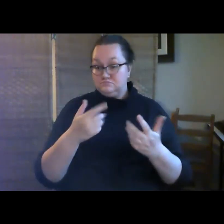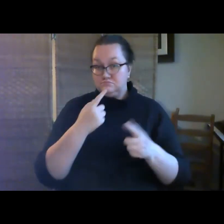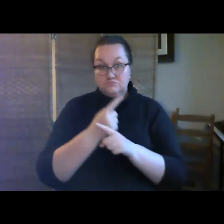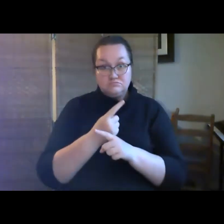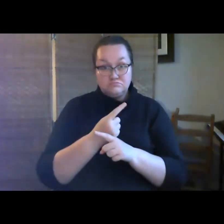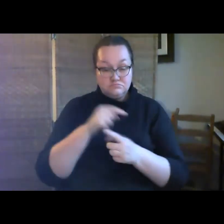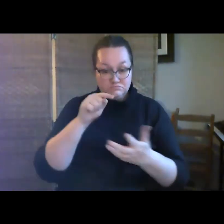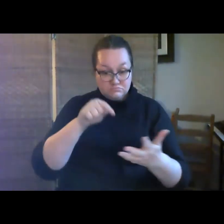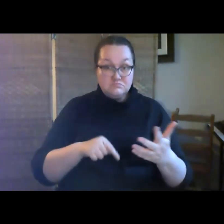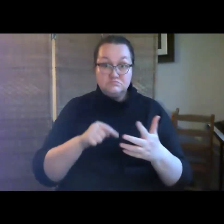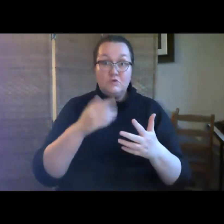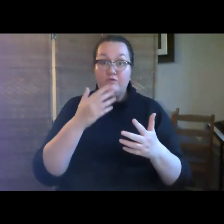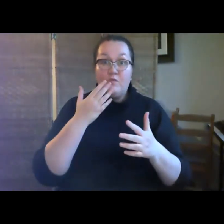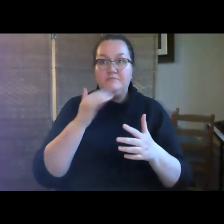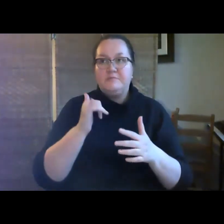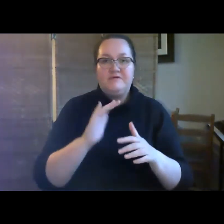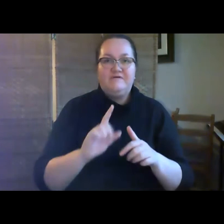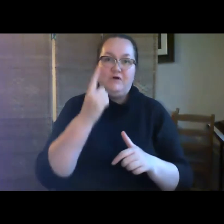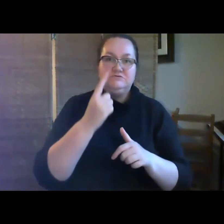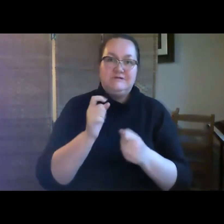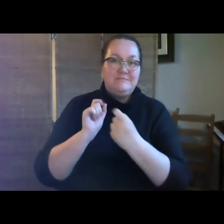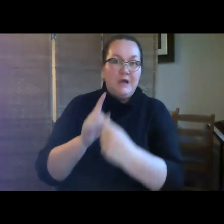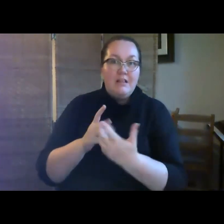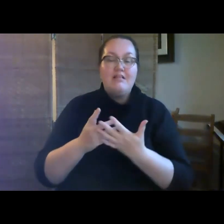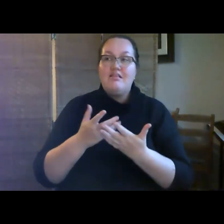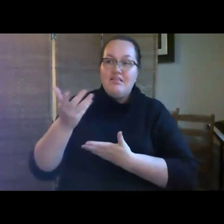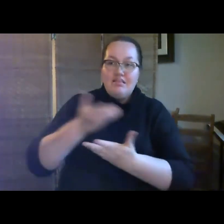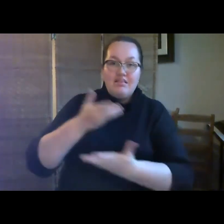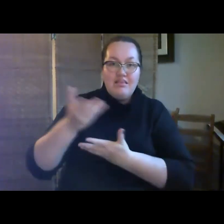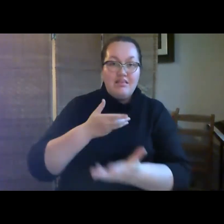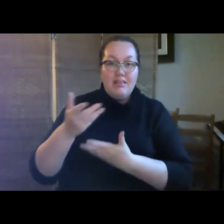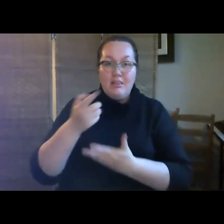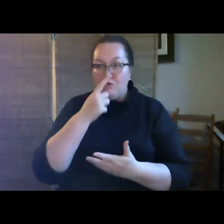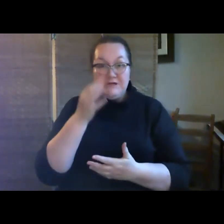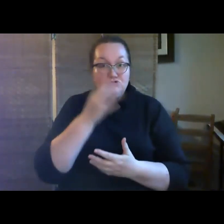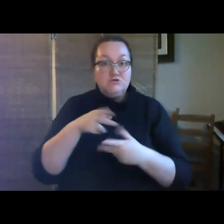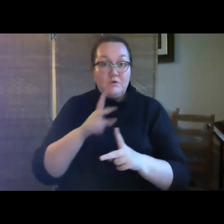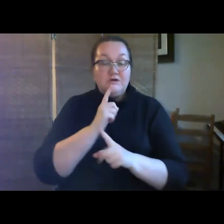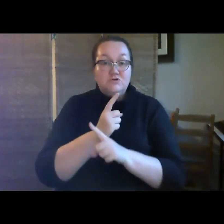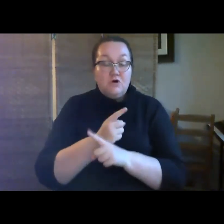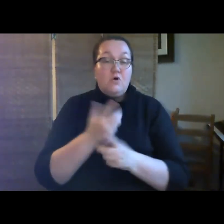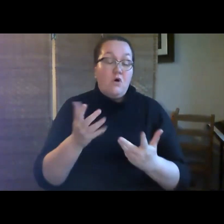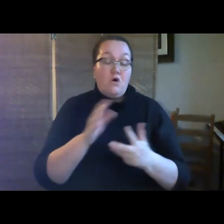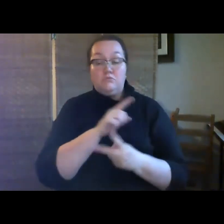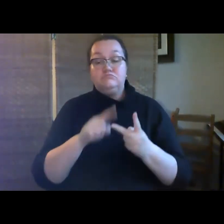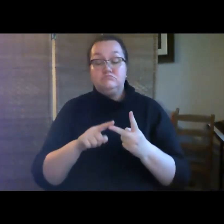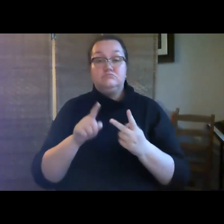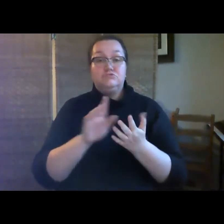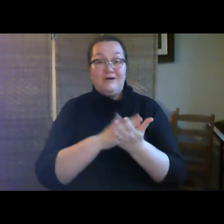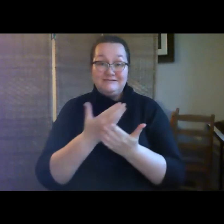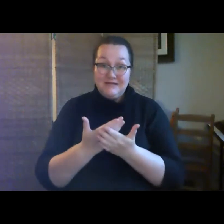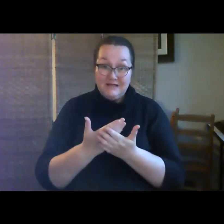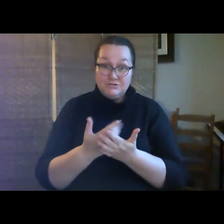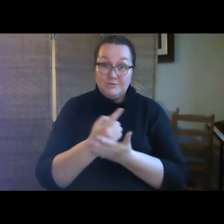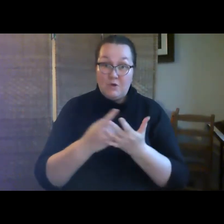or misunderstanding there, to translation of actual content of a work in performance. We will